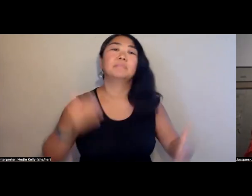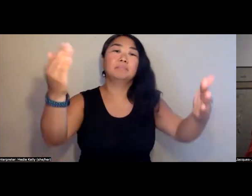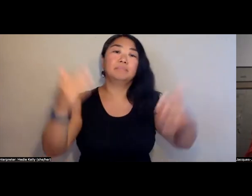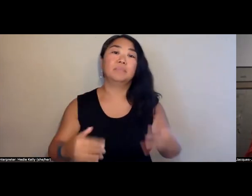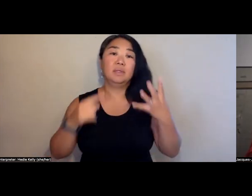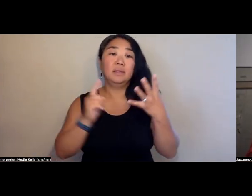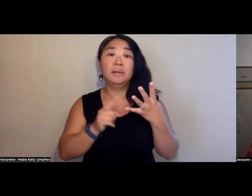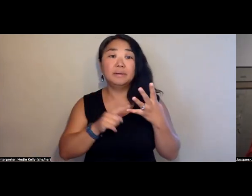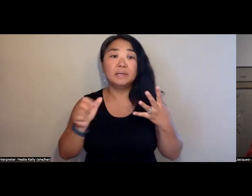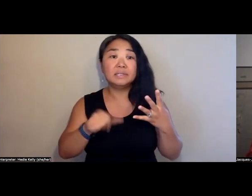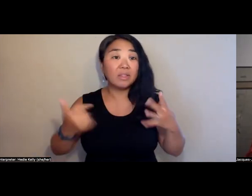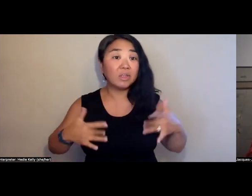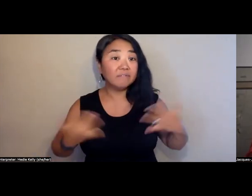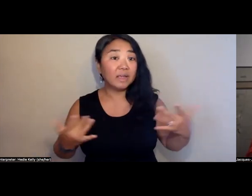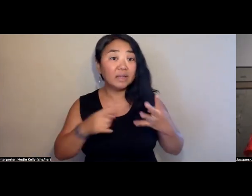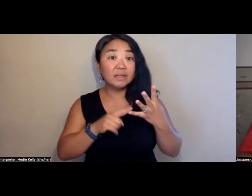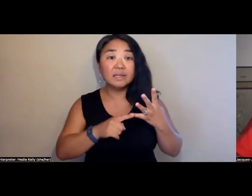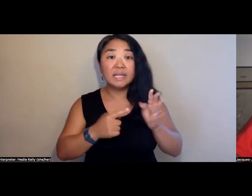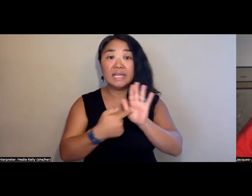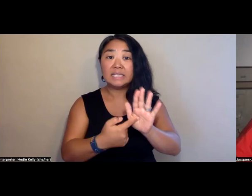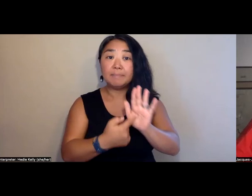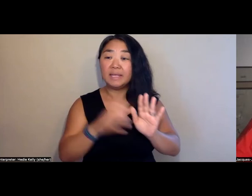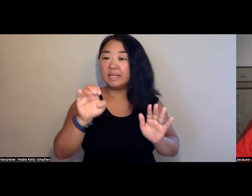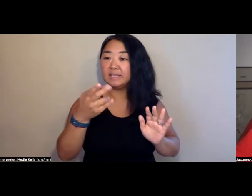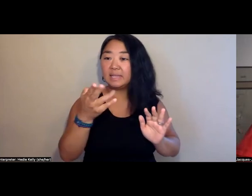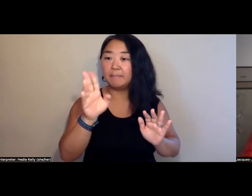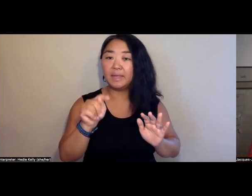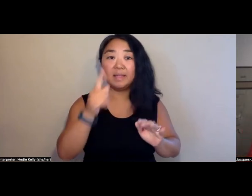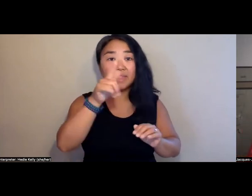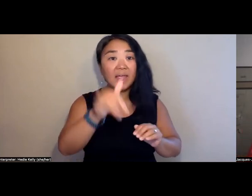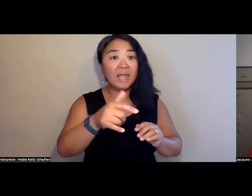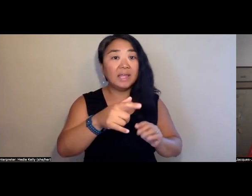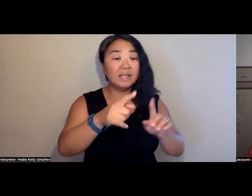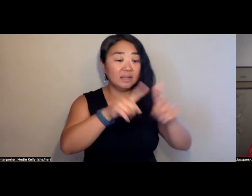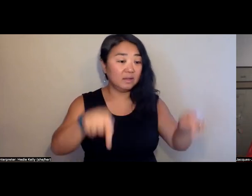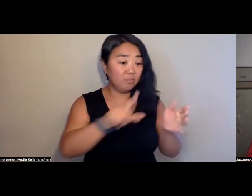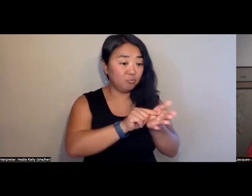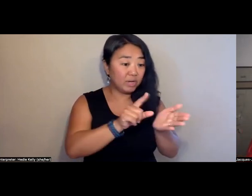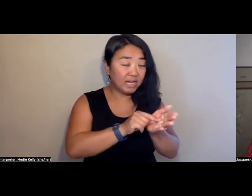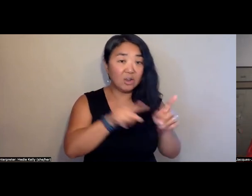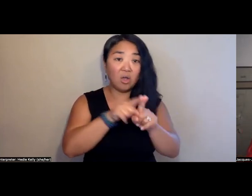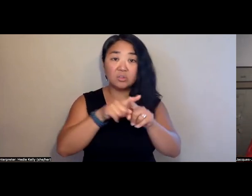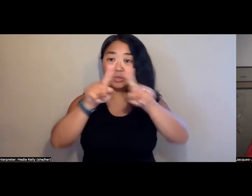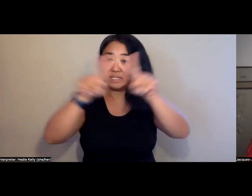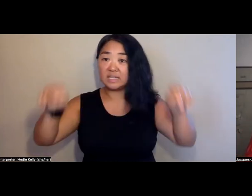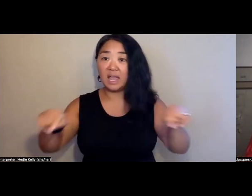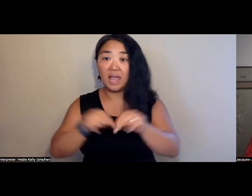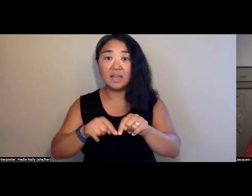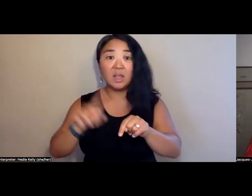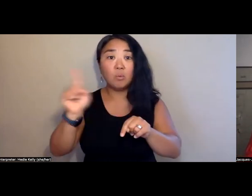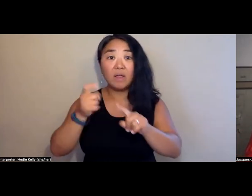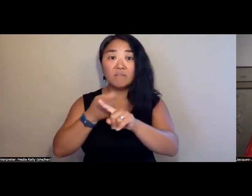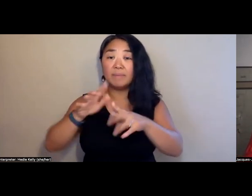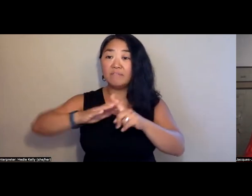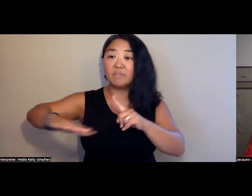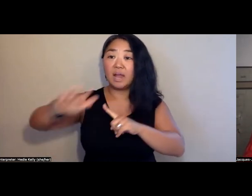Also, the exhibit that this printmaking and sign project came out of with the Program for Environmental Humanities at the